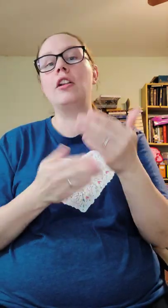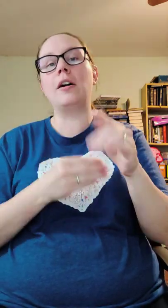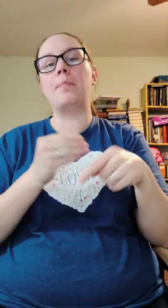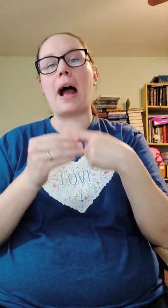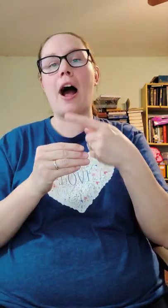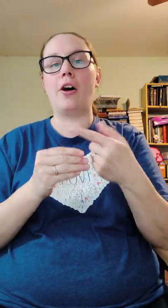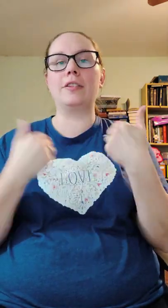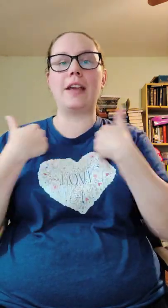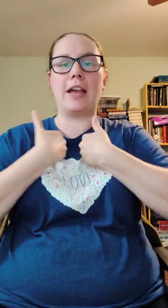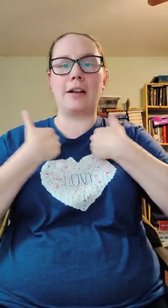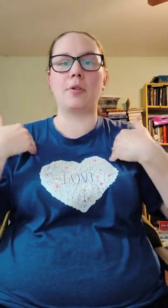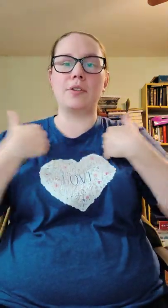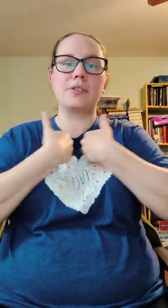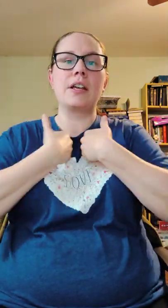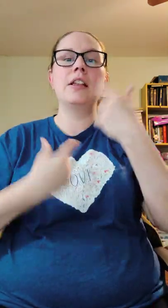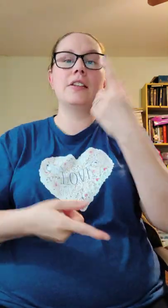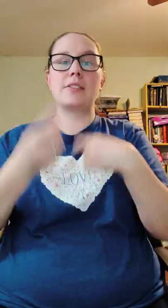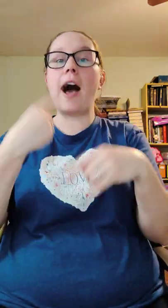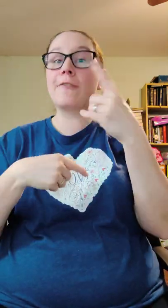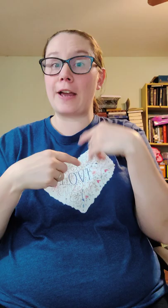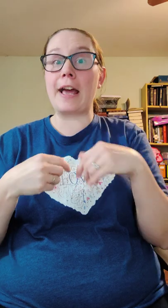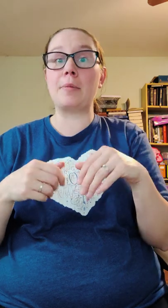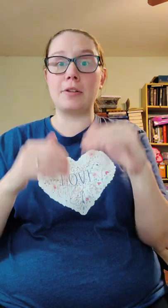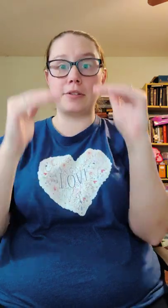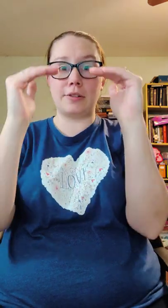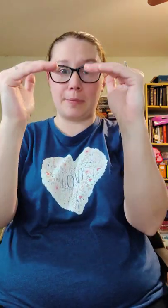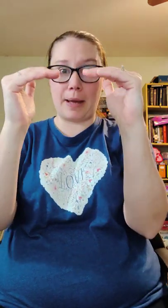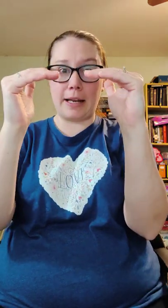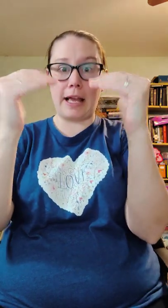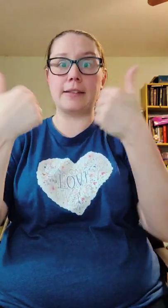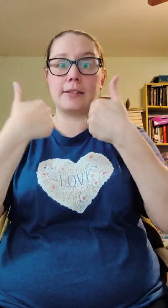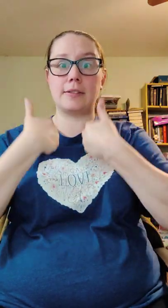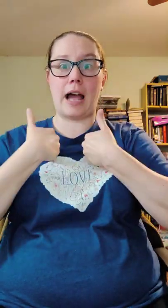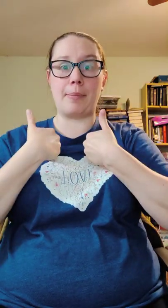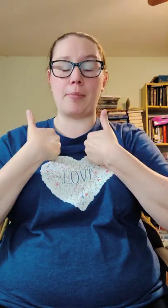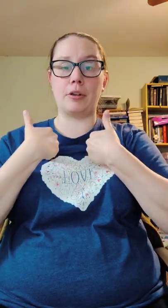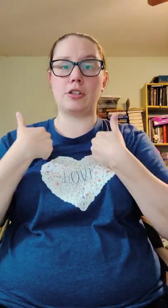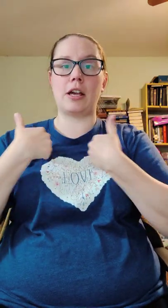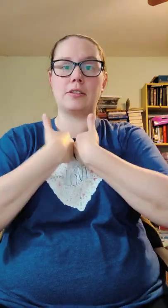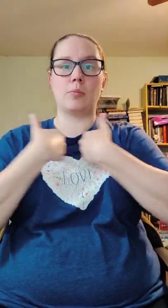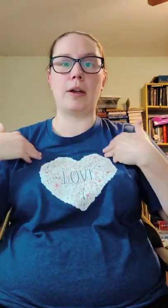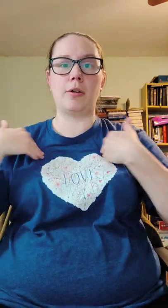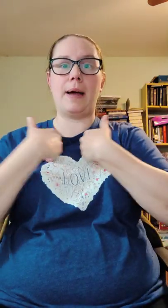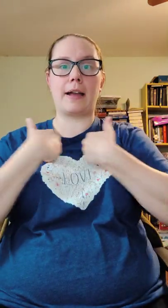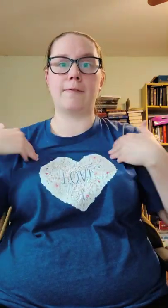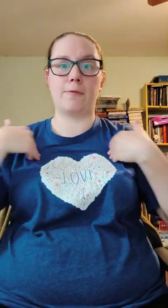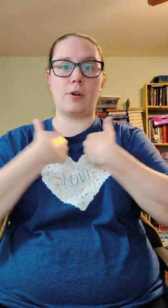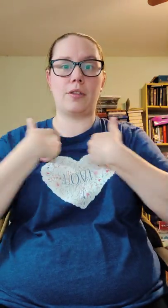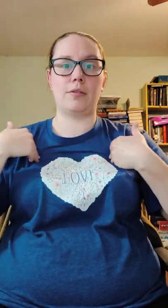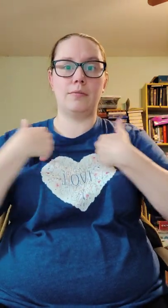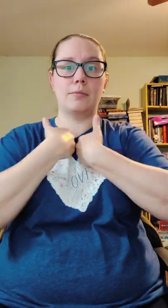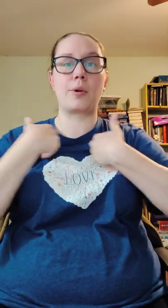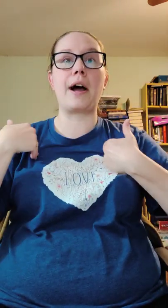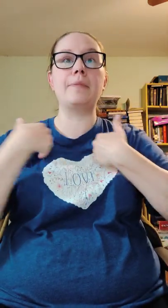about animals. The sign for animals, so take bent hands, tap them on your chest, and wiggle back and forth. Okay,